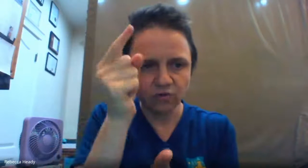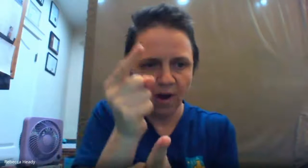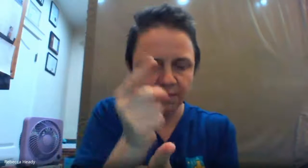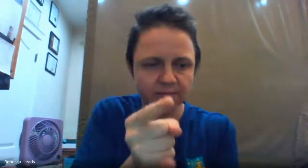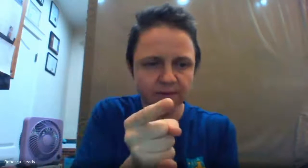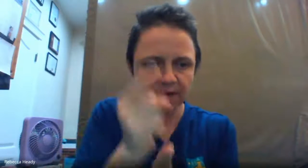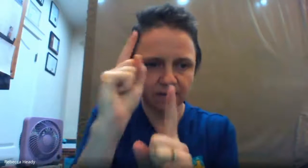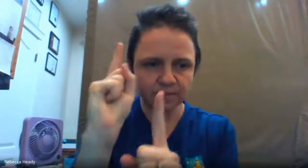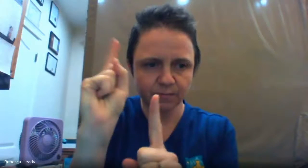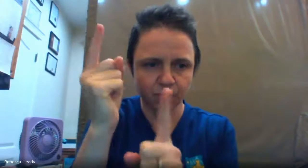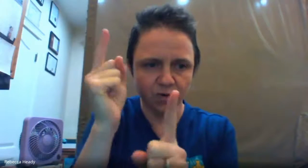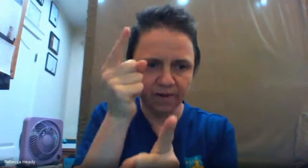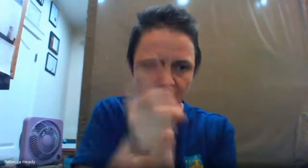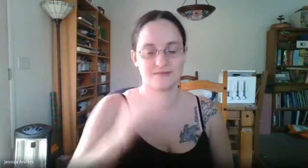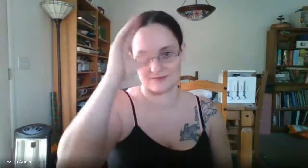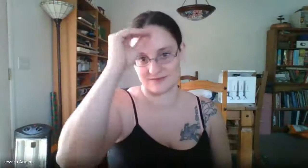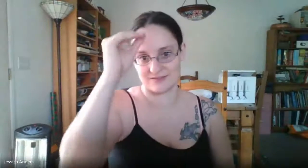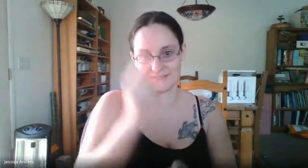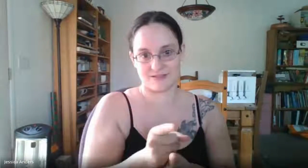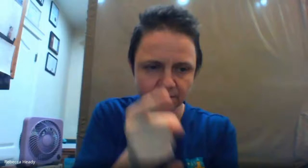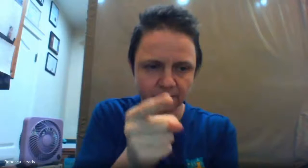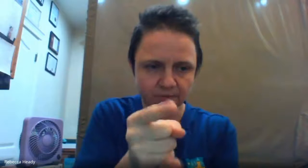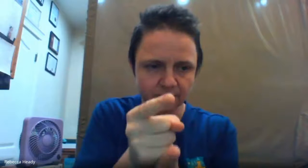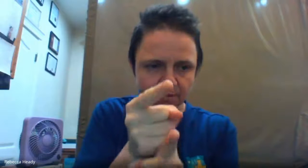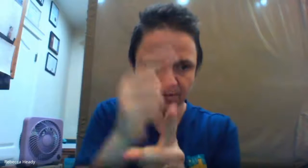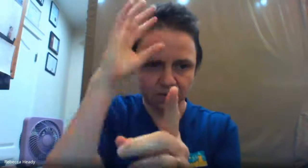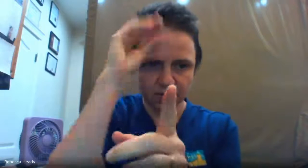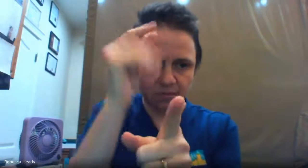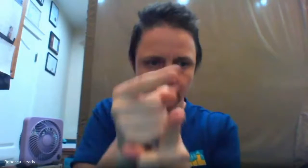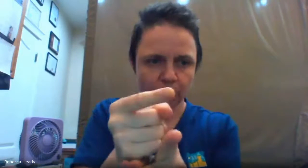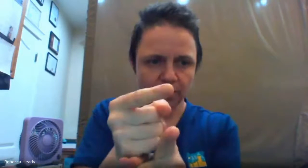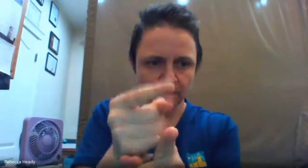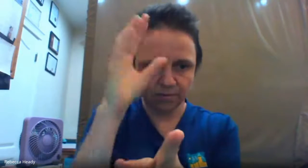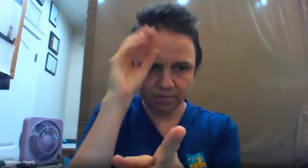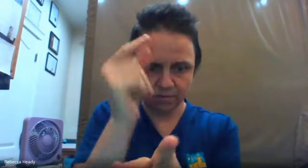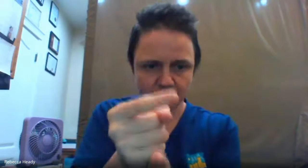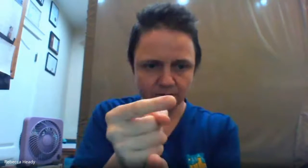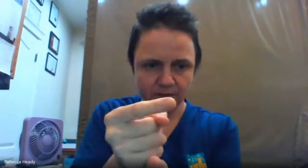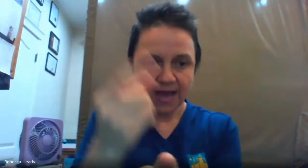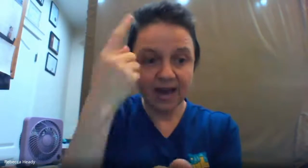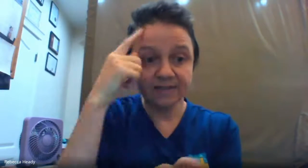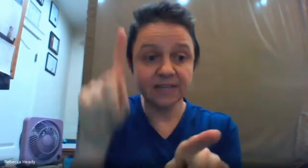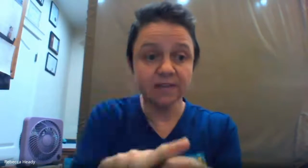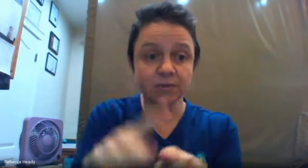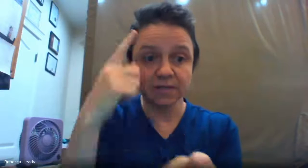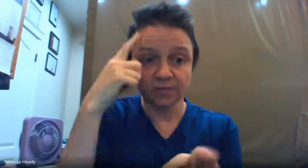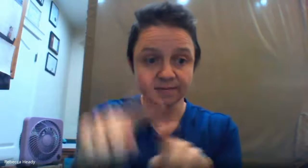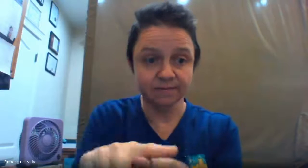like this point of top of the other one. Brother. And I've seen this one too. I've seen